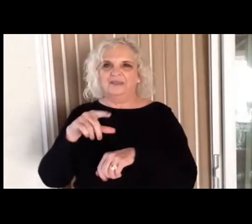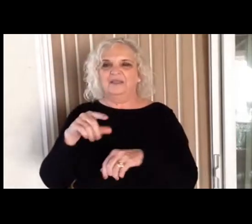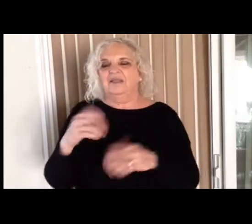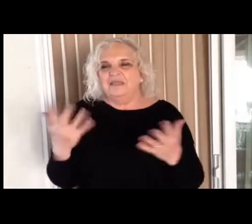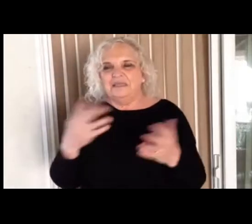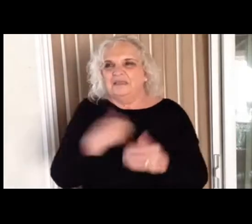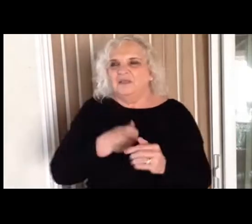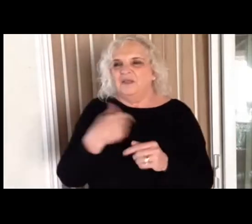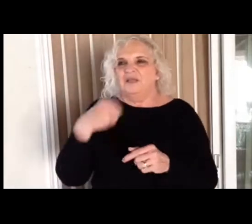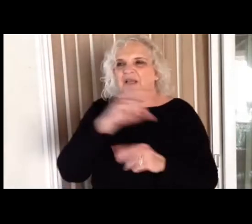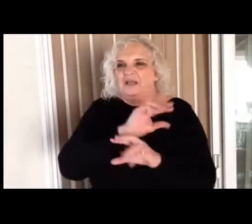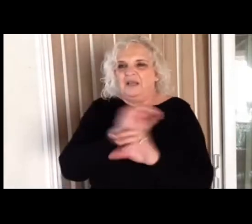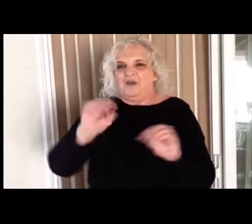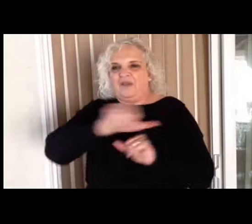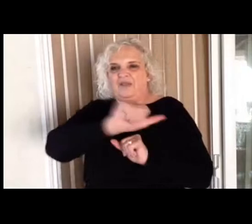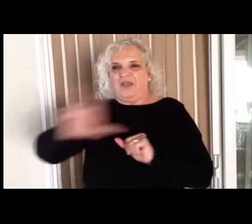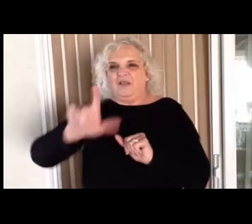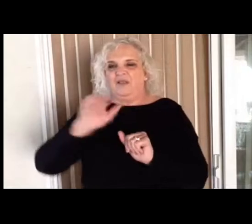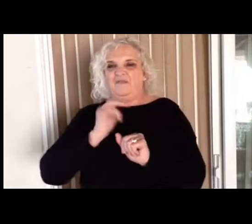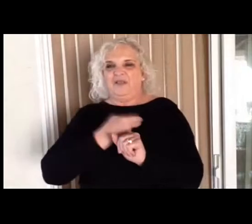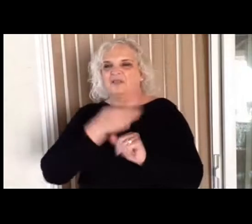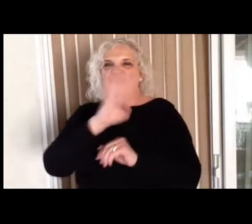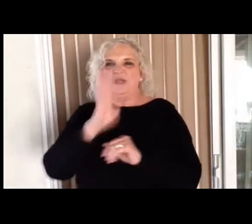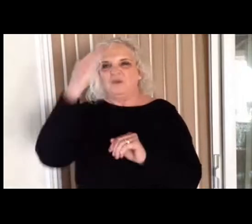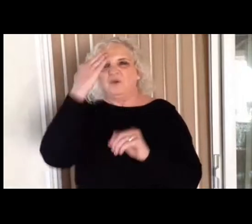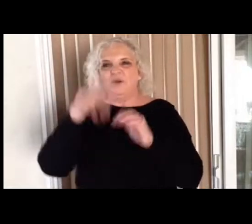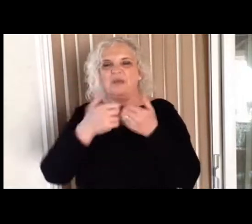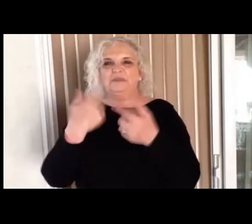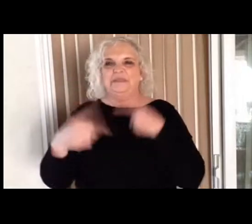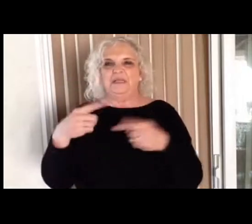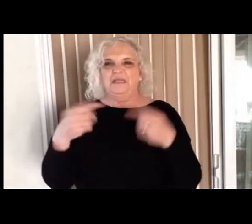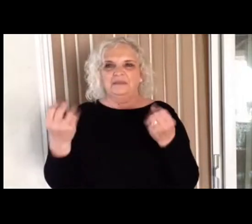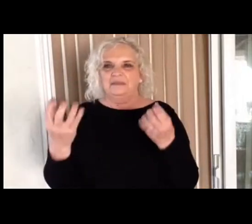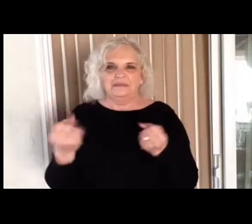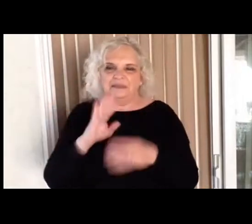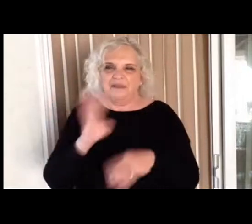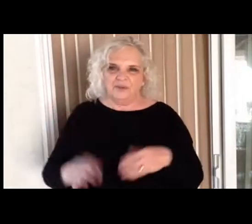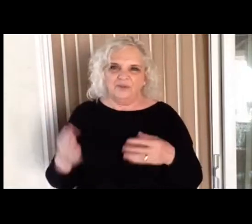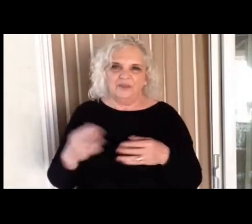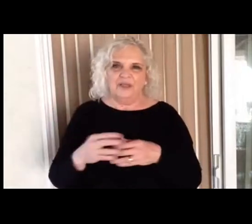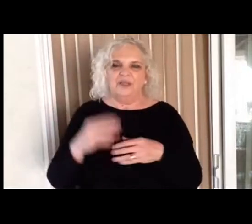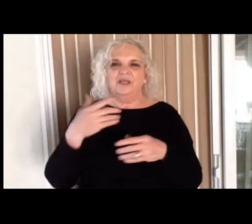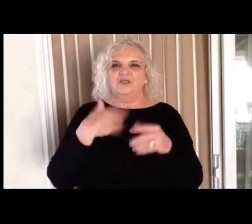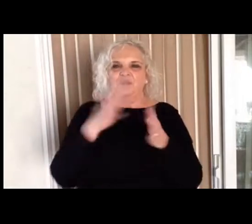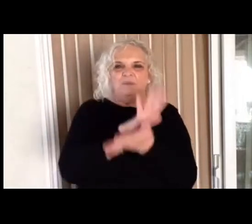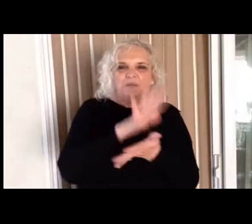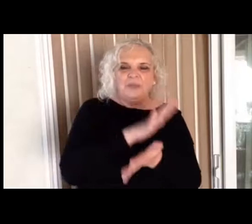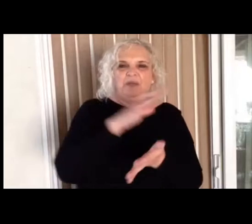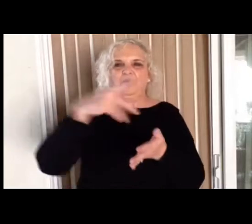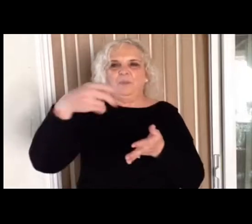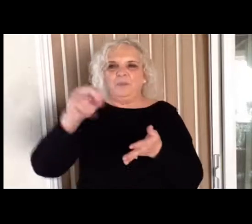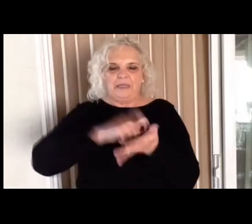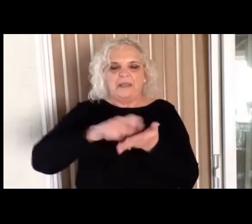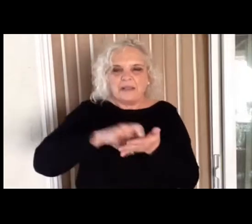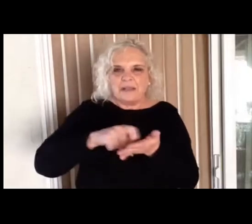to sign. So there was always pads of paper and lots of trying to cram all your news into a